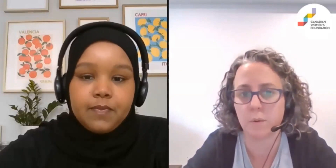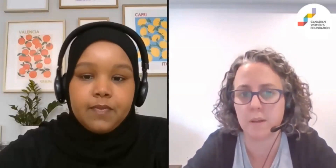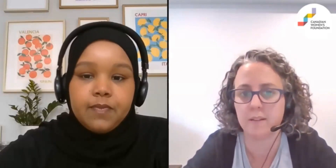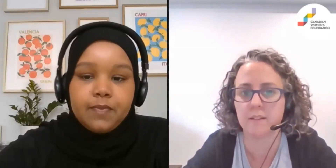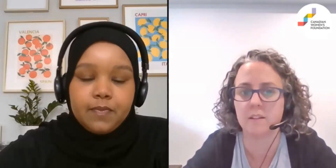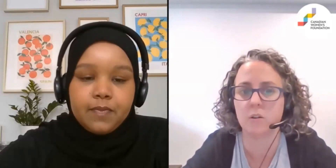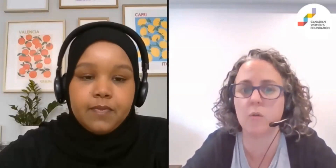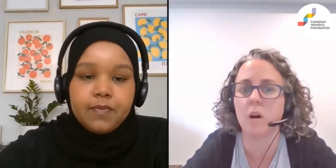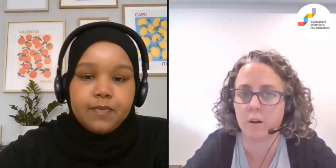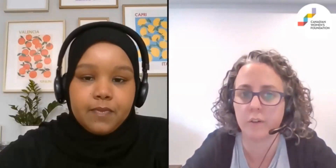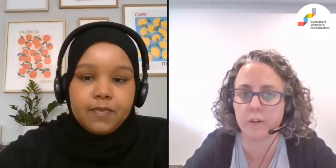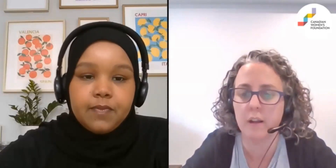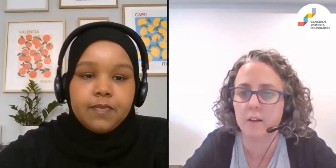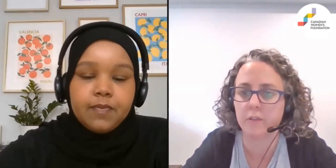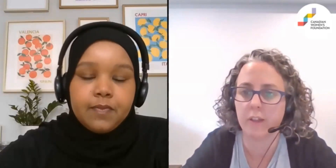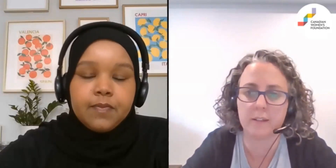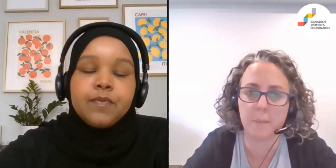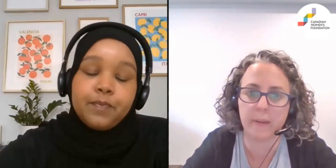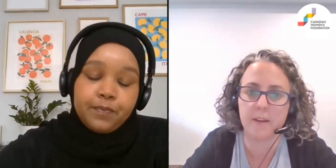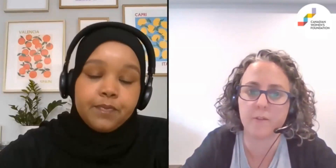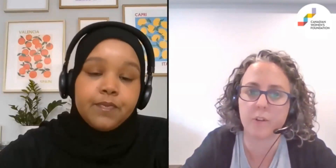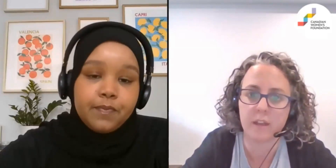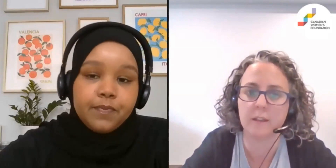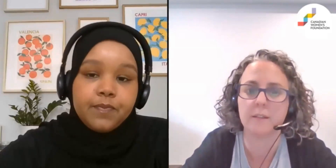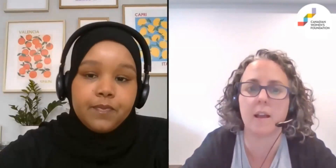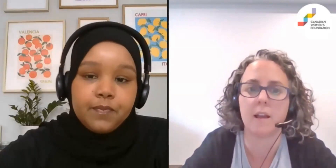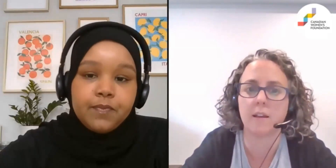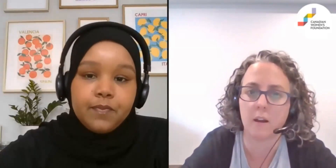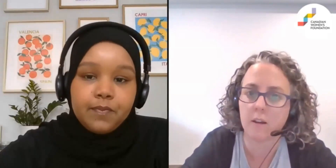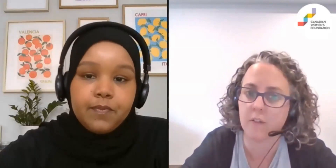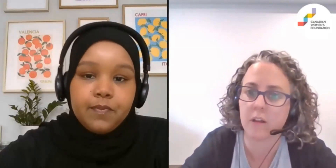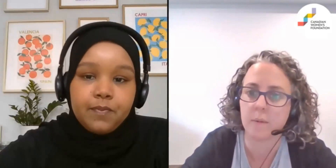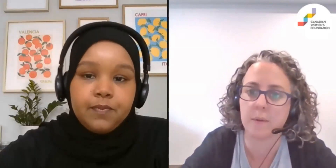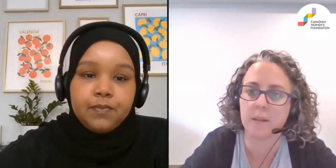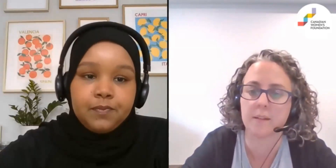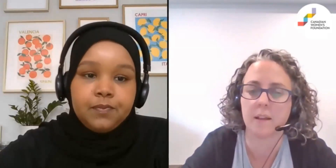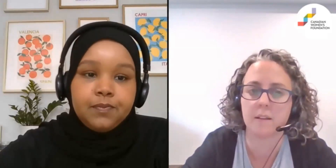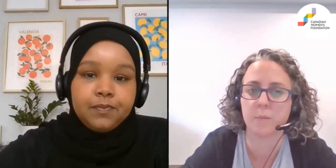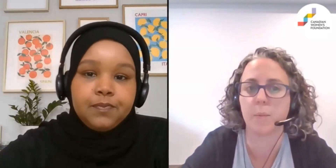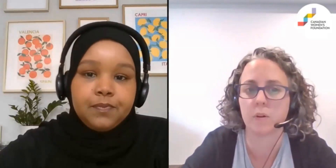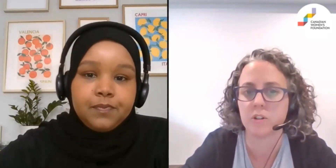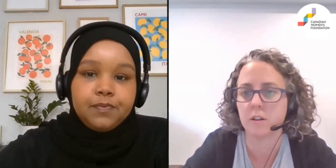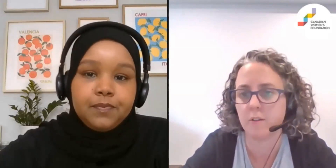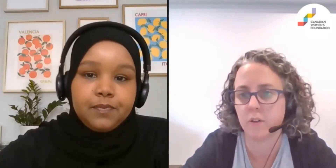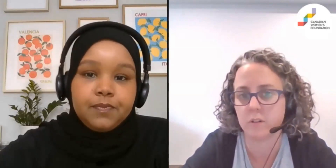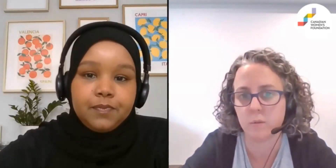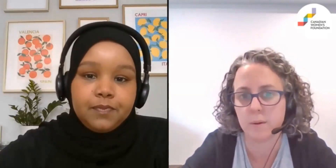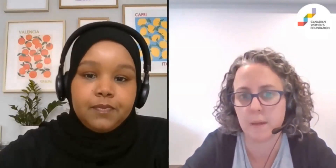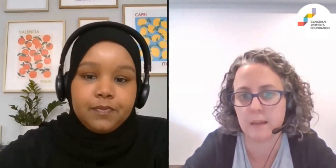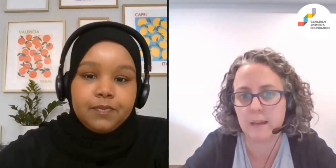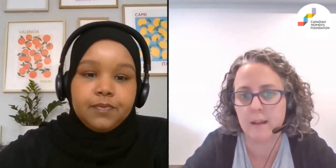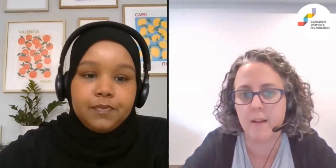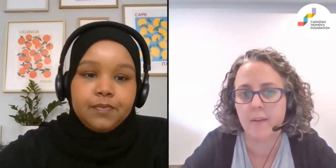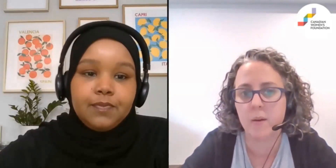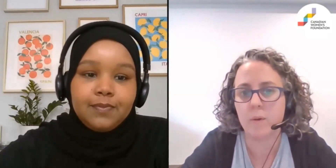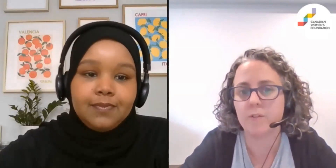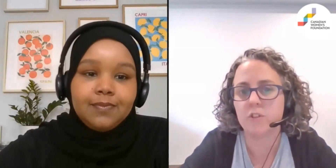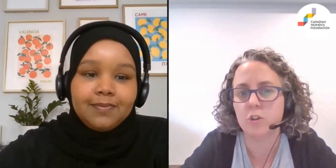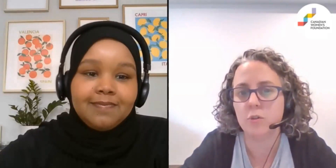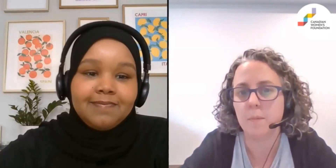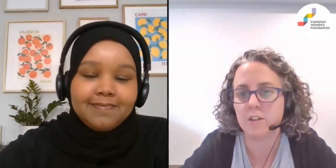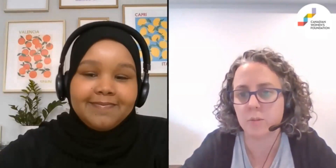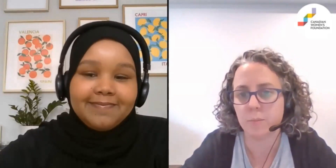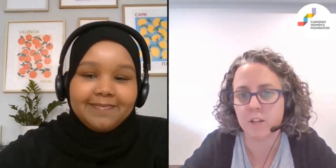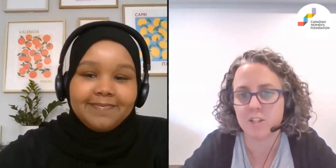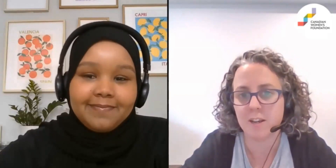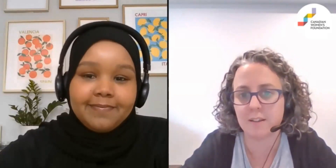restrictive workplaces that don't offer flexibility for things like caregiving commitments that disproportionately fall to women. We have